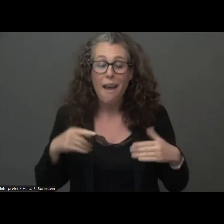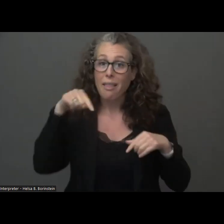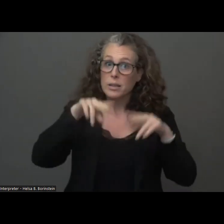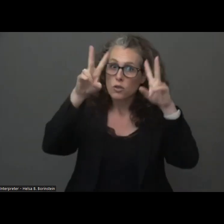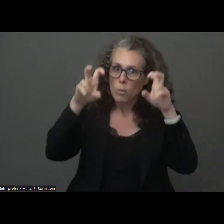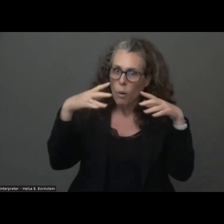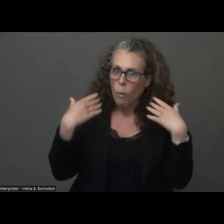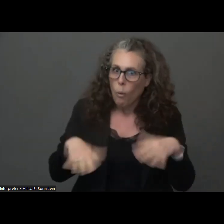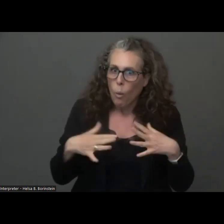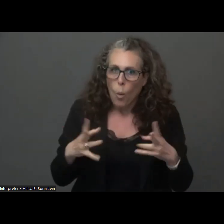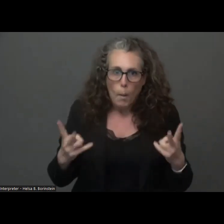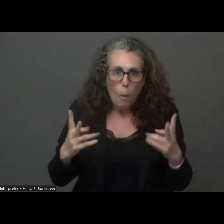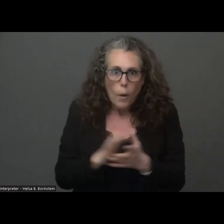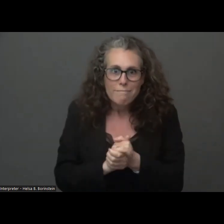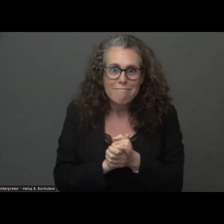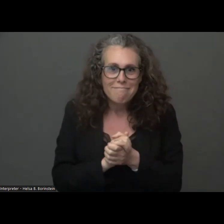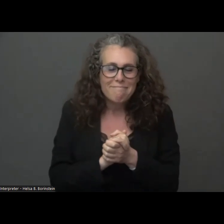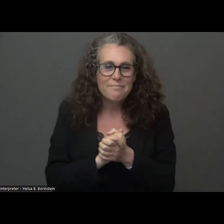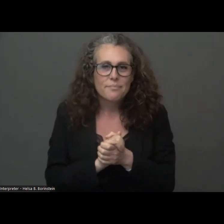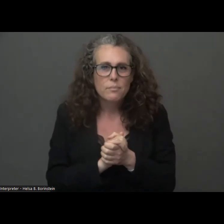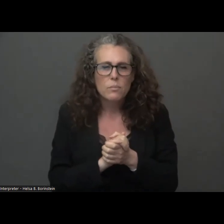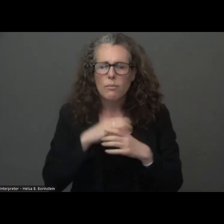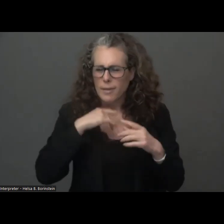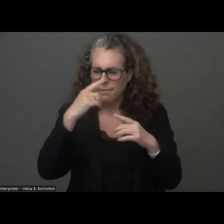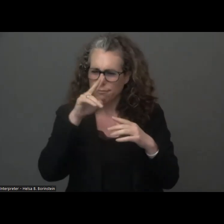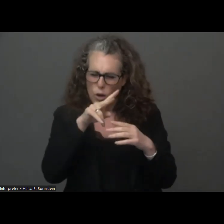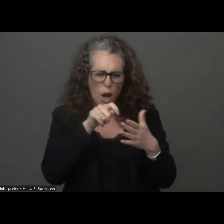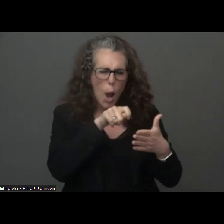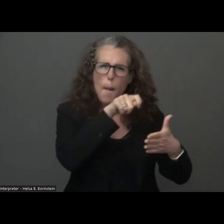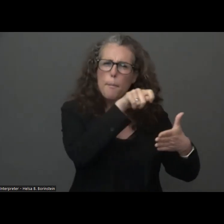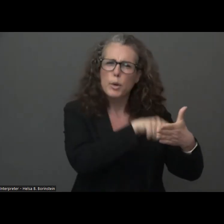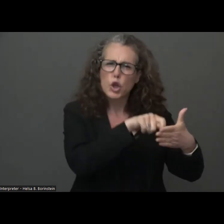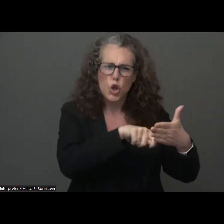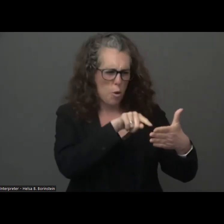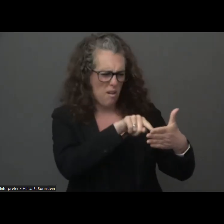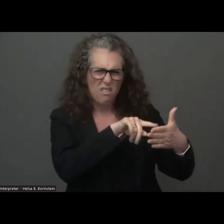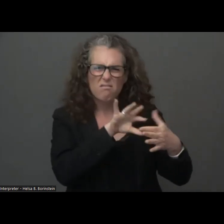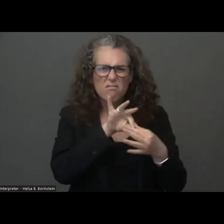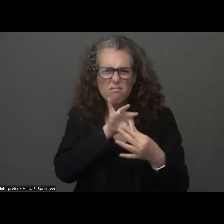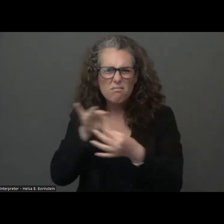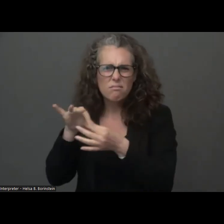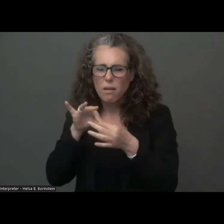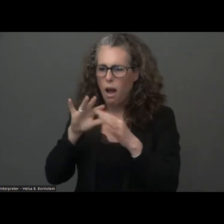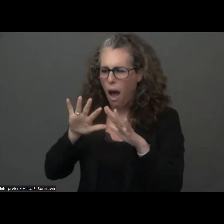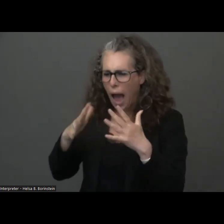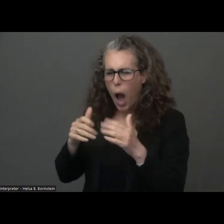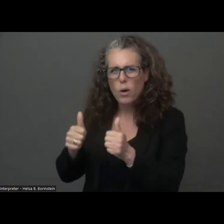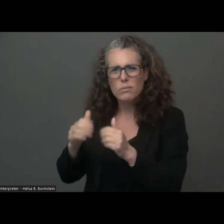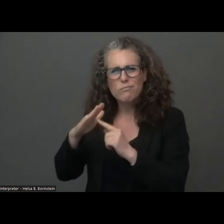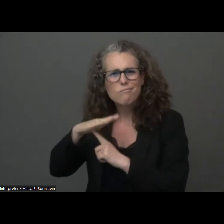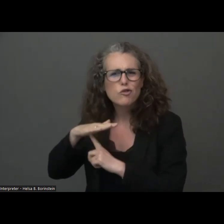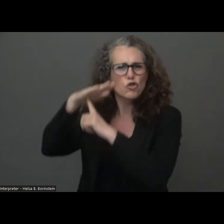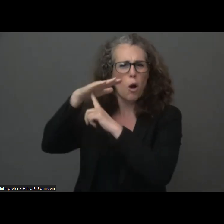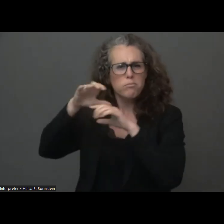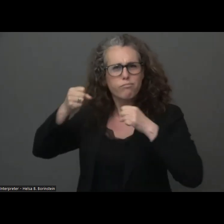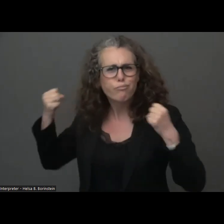This is a real opportunity to look at procurement's strategic role in enabling the business to deliver the best practice that also